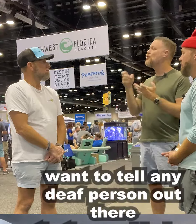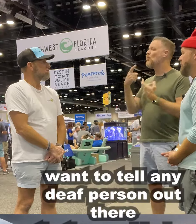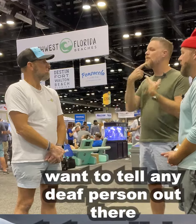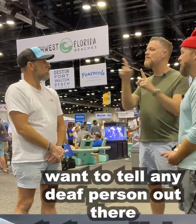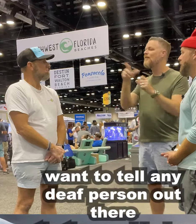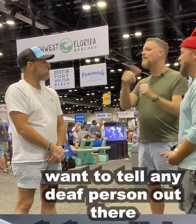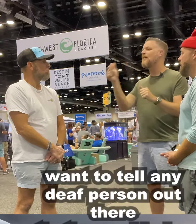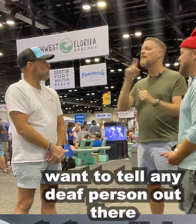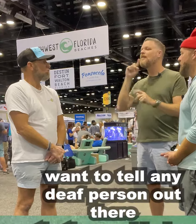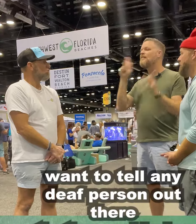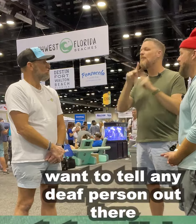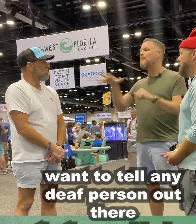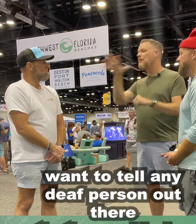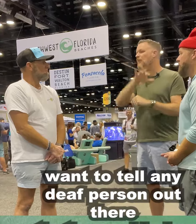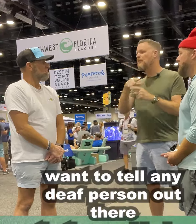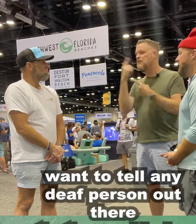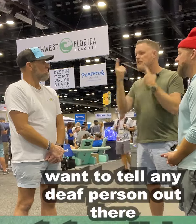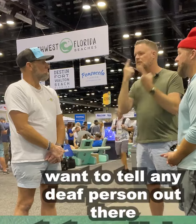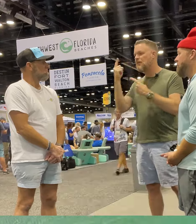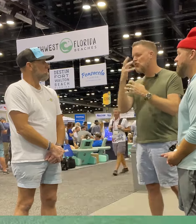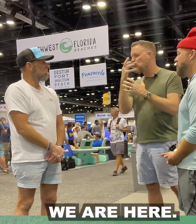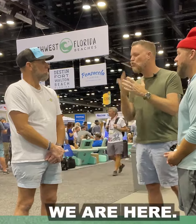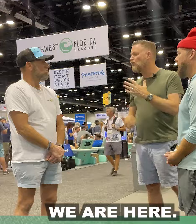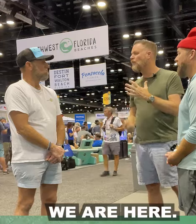person out there that's considering scuba diving? One thing.